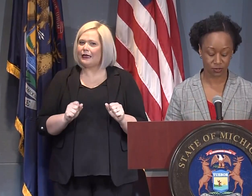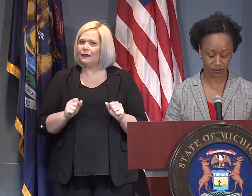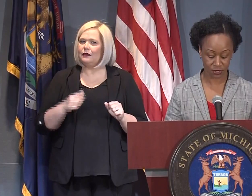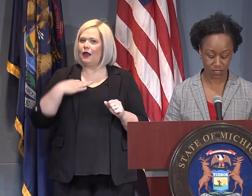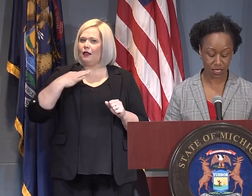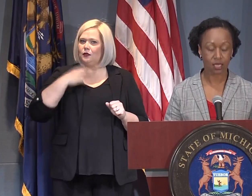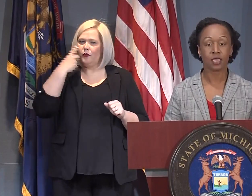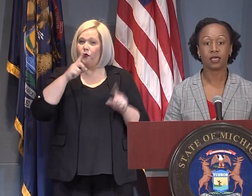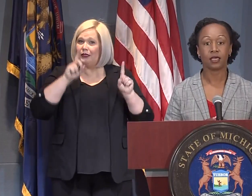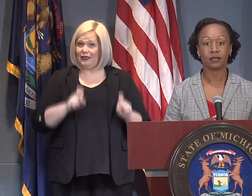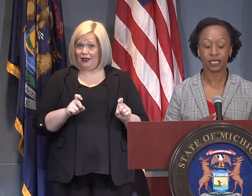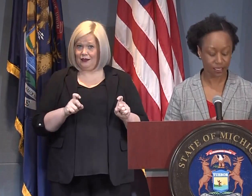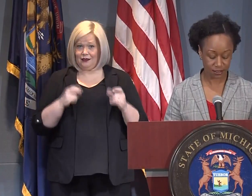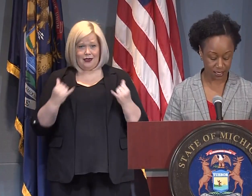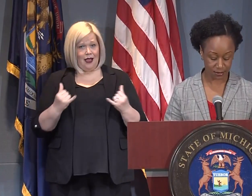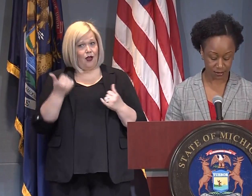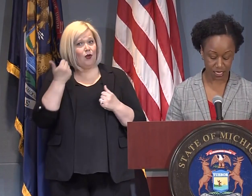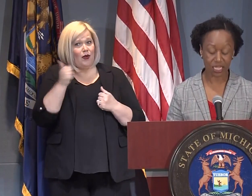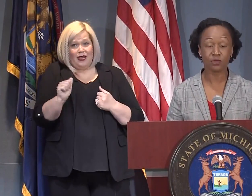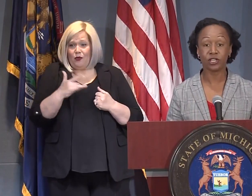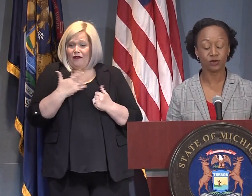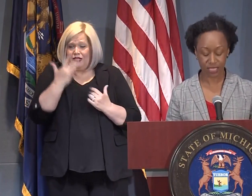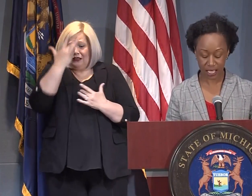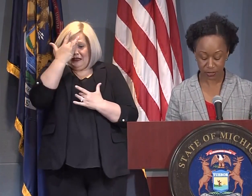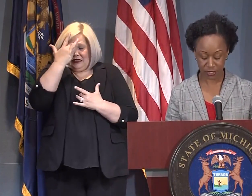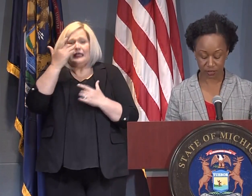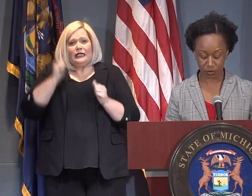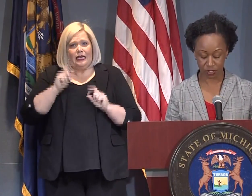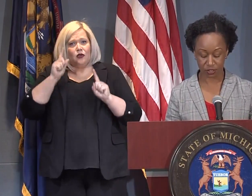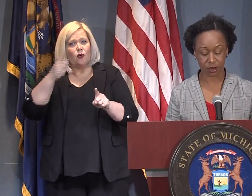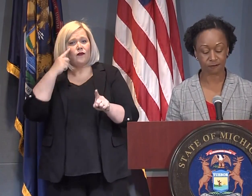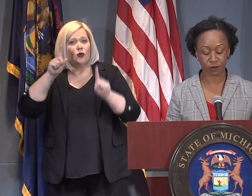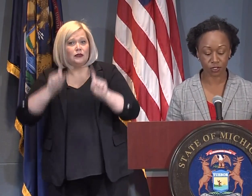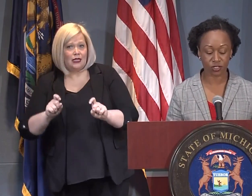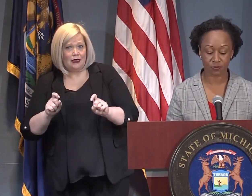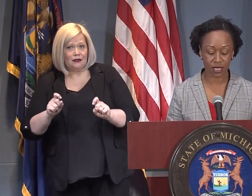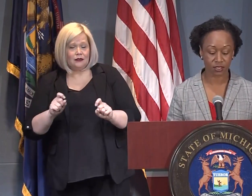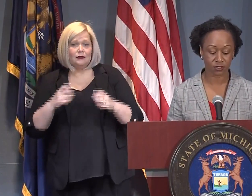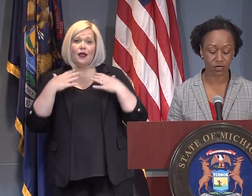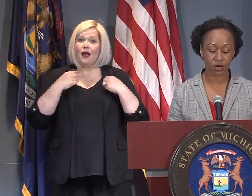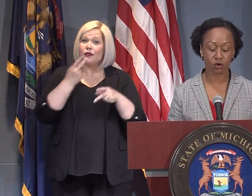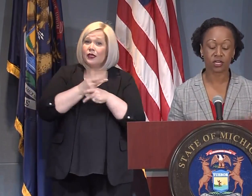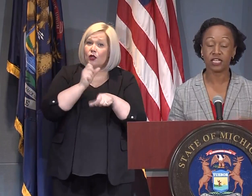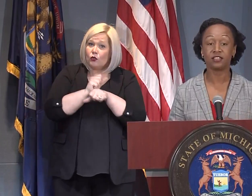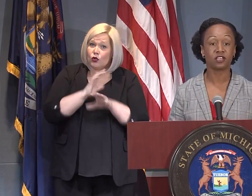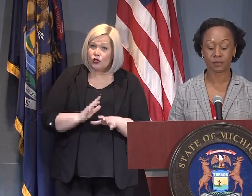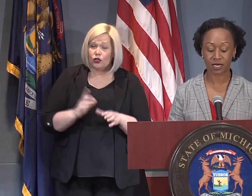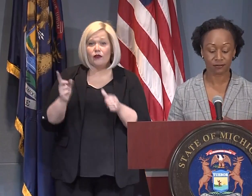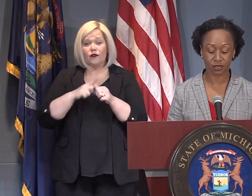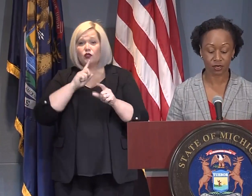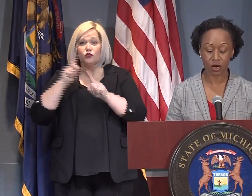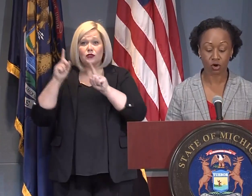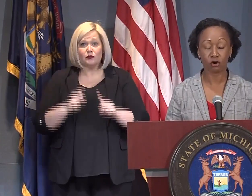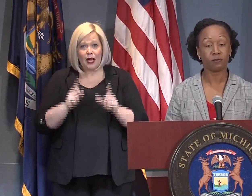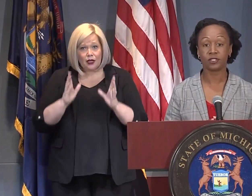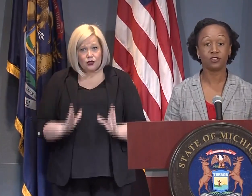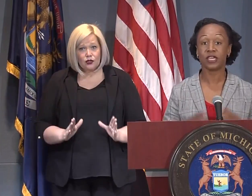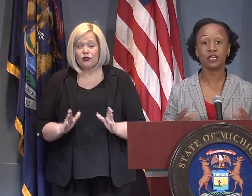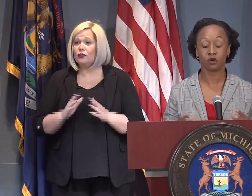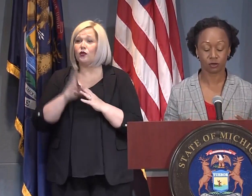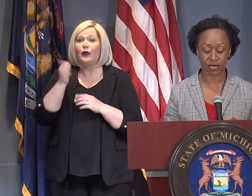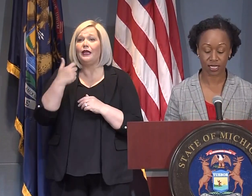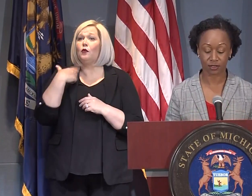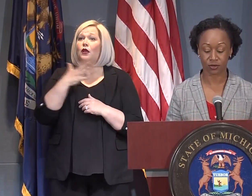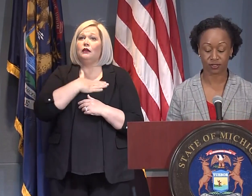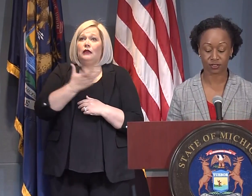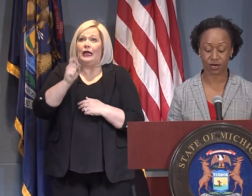has symptoms can get a test, and anyone who is a healthcare worker, a first responder, or needing to come out of their home to do